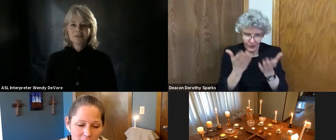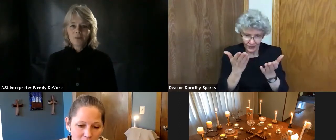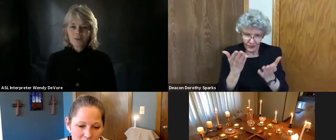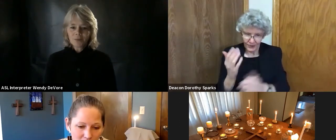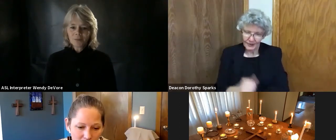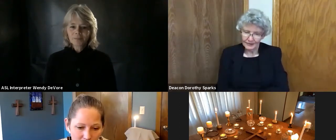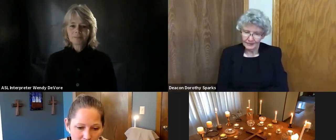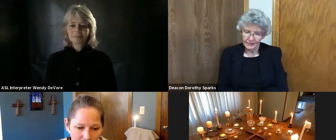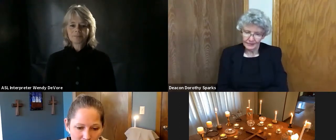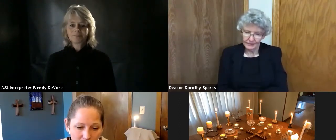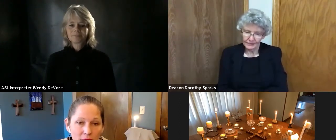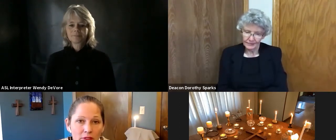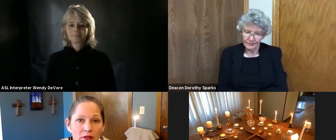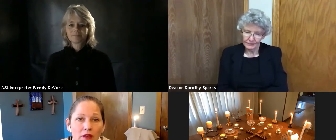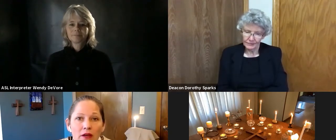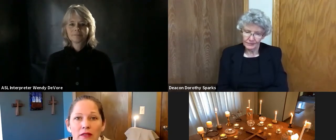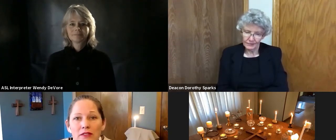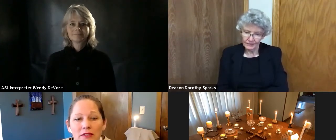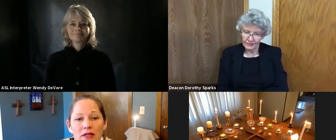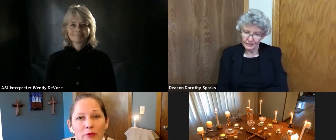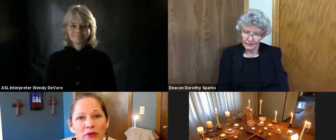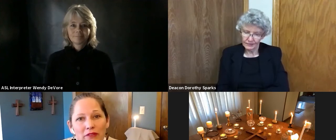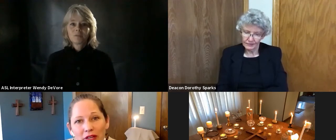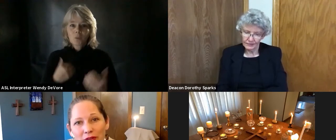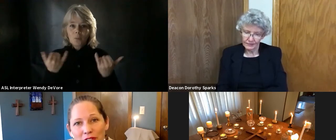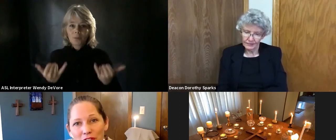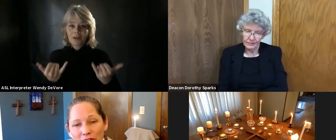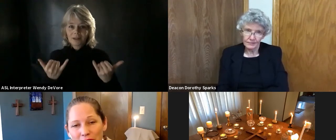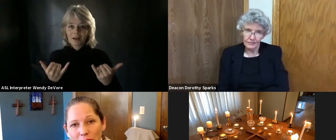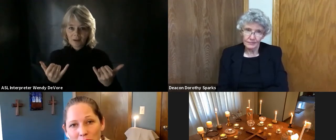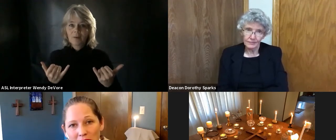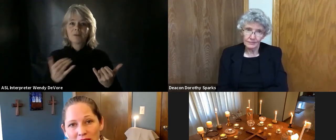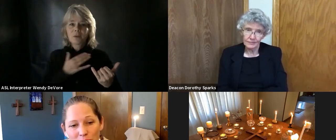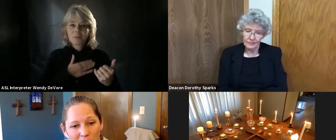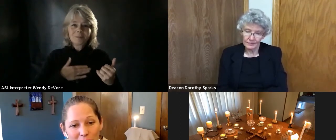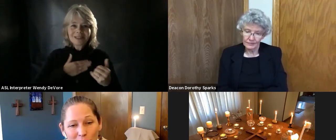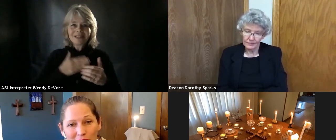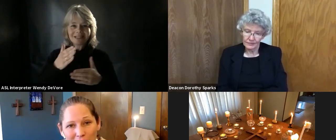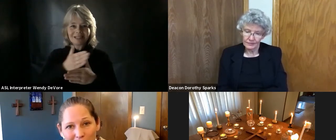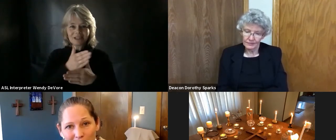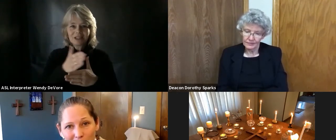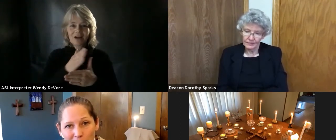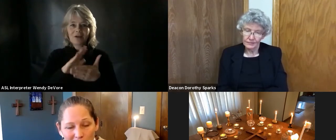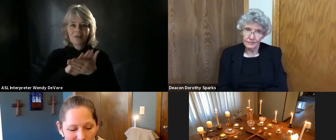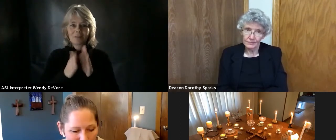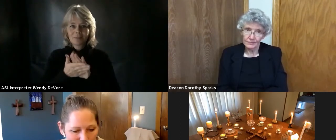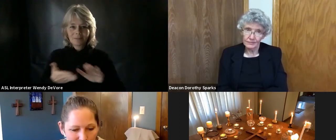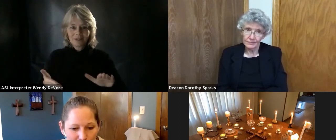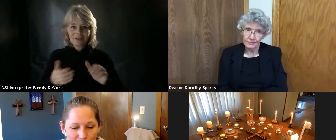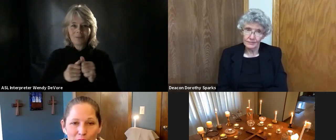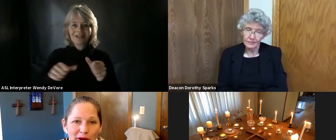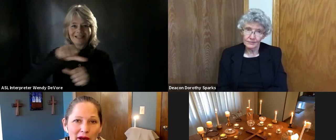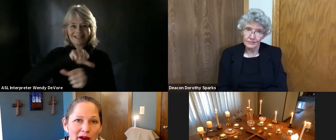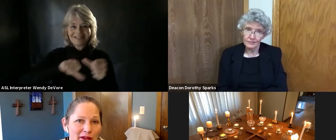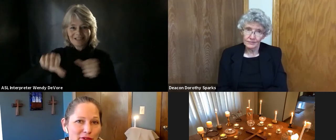And also with you. At this time, we invite you to share the peace with one another. And I